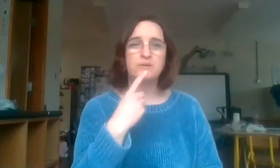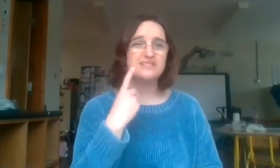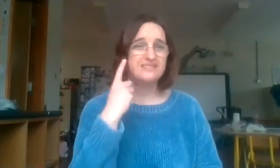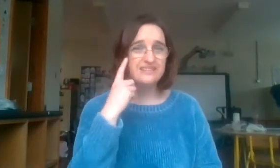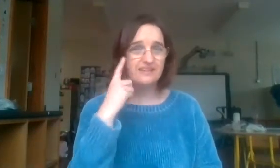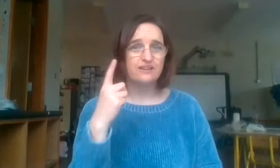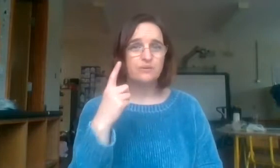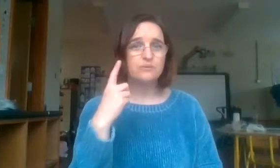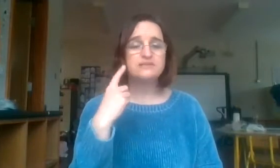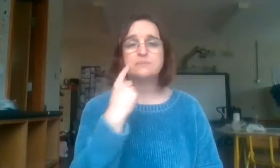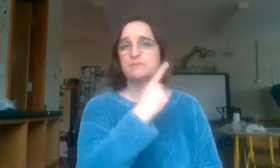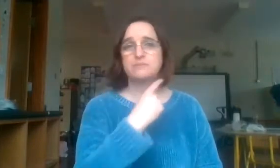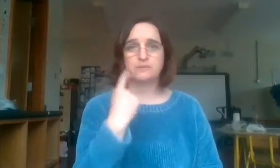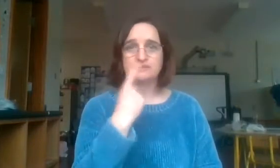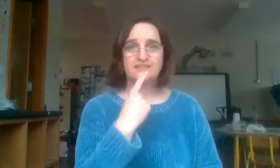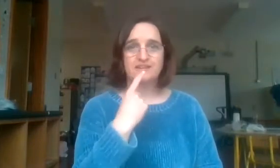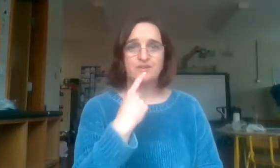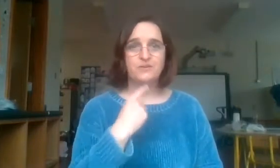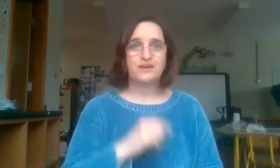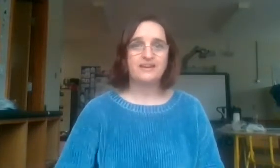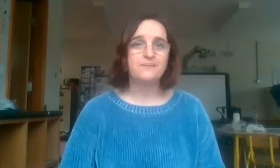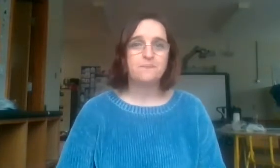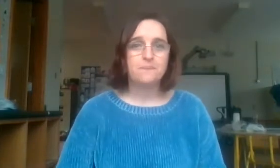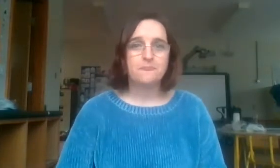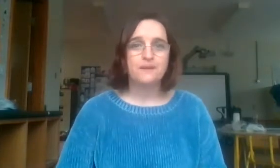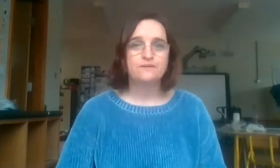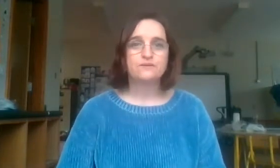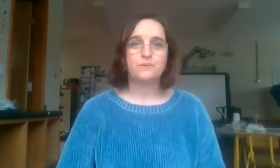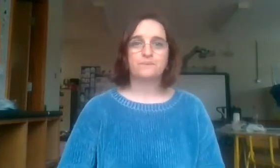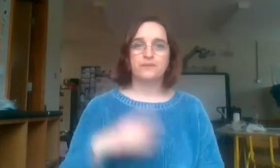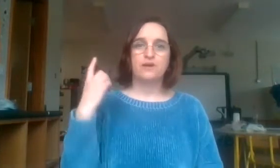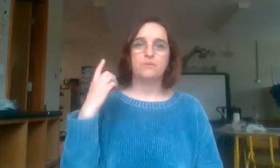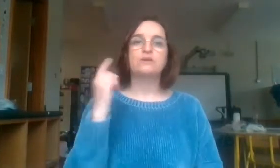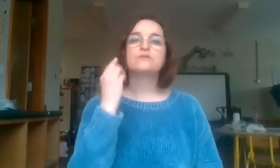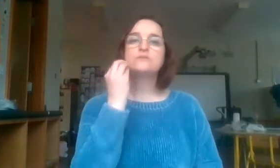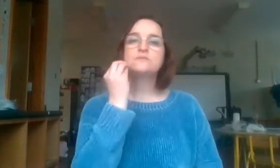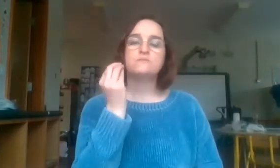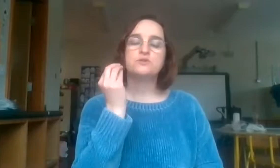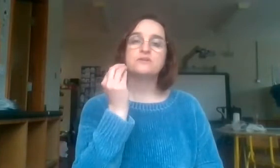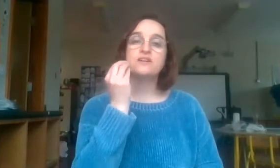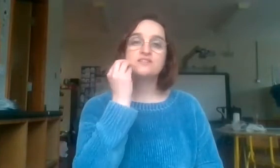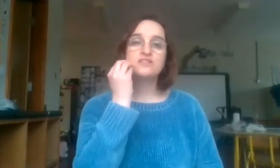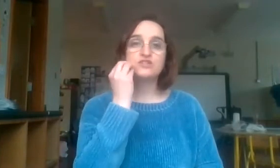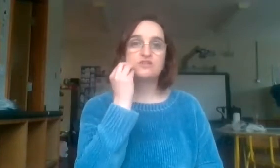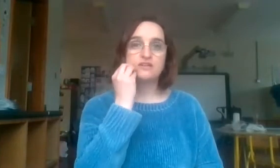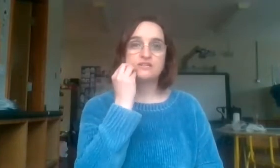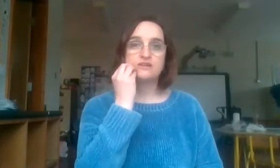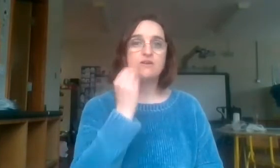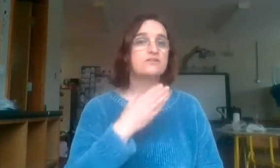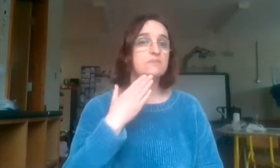to see people's mouths, okay? So we do our signs to the side, or sometimes